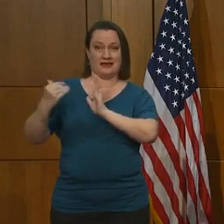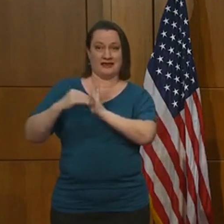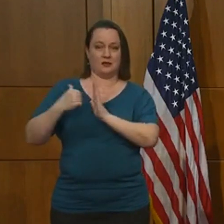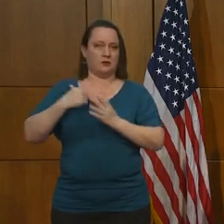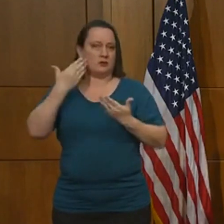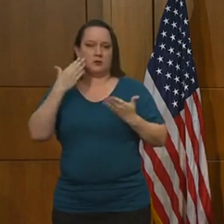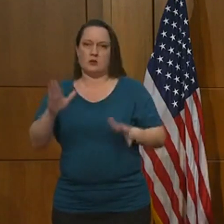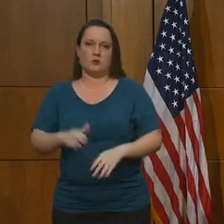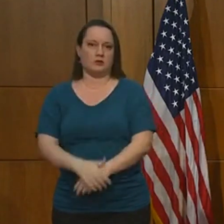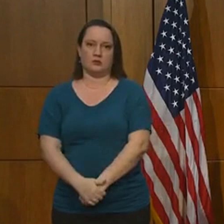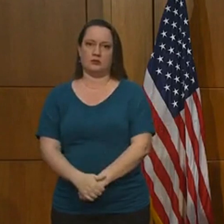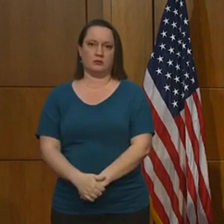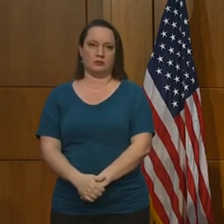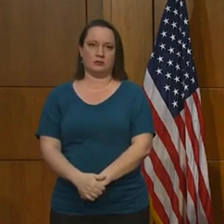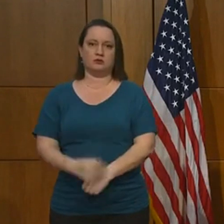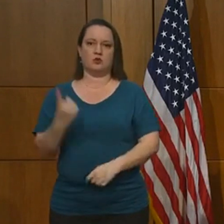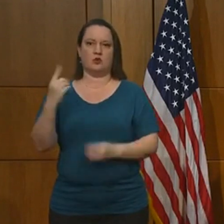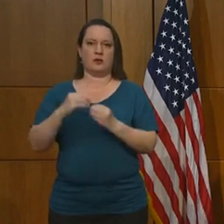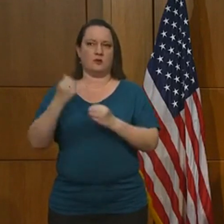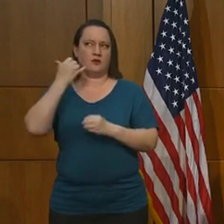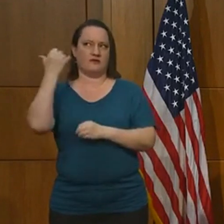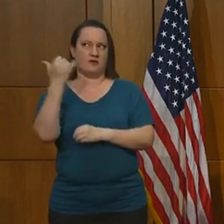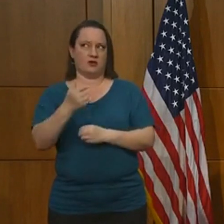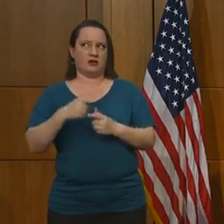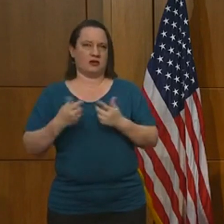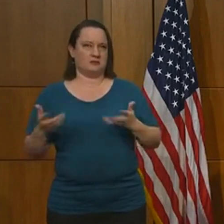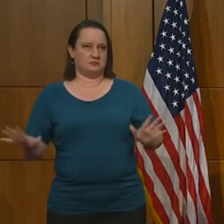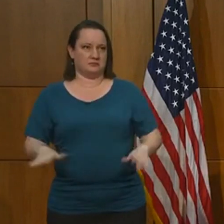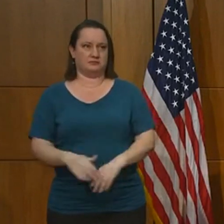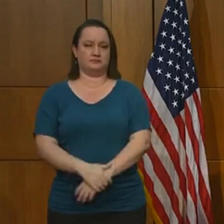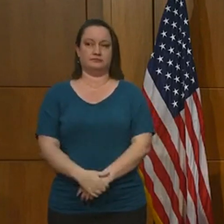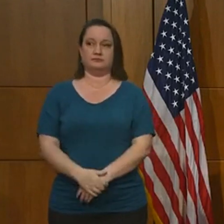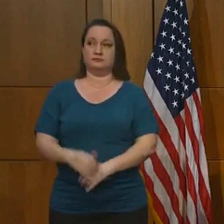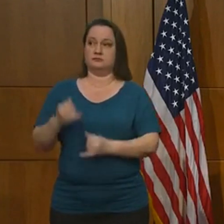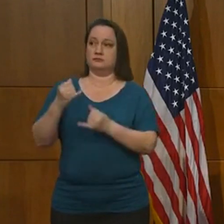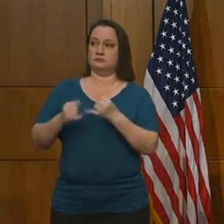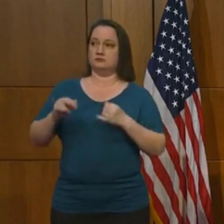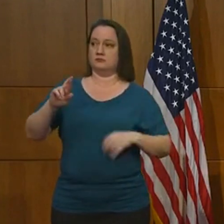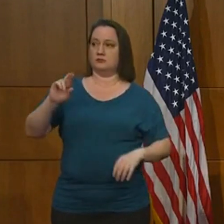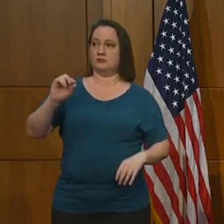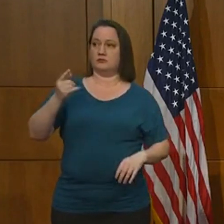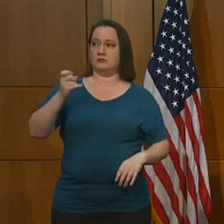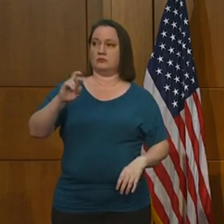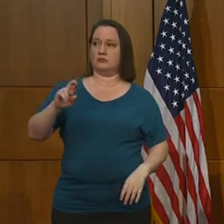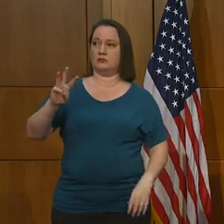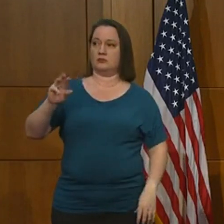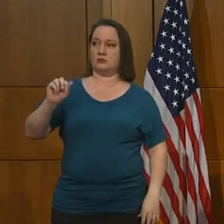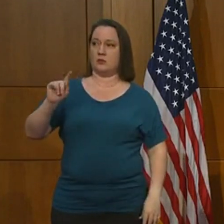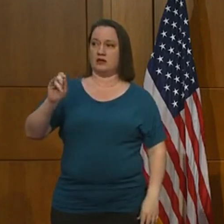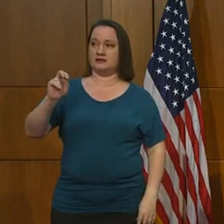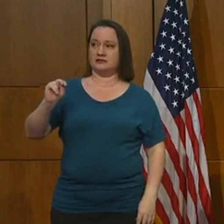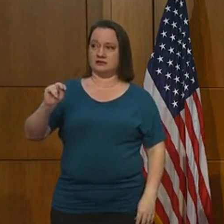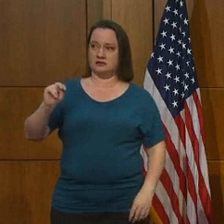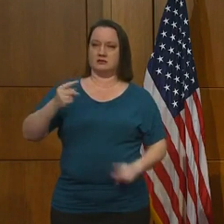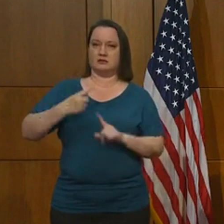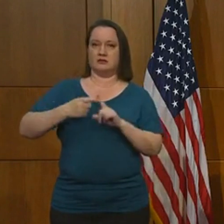One more on the phone and then wrap up. The last question will be from Roger Watson with the Farmville Herald.